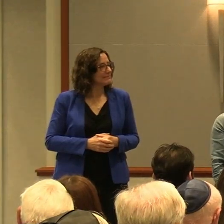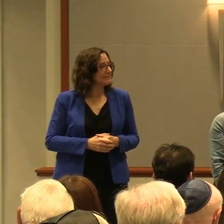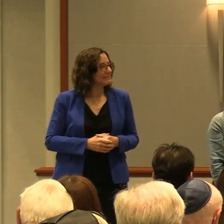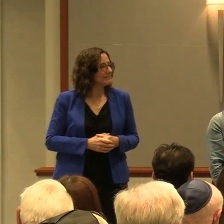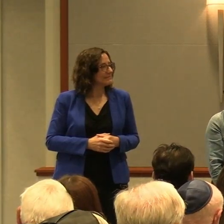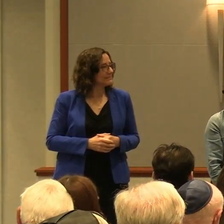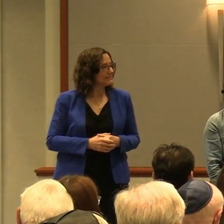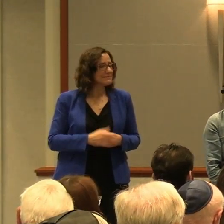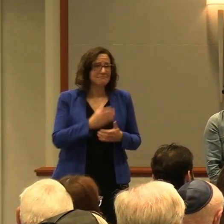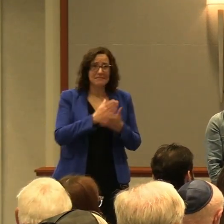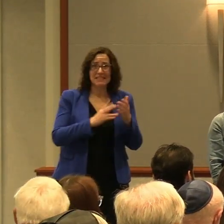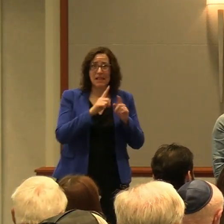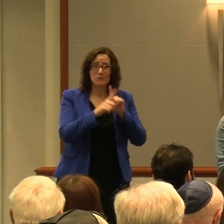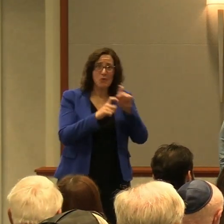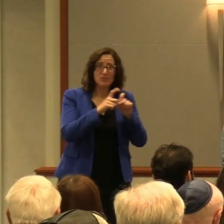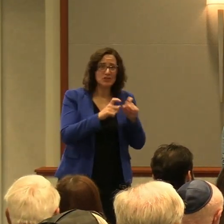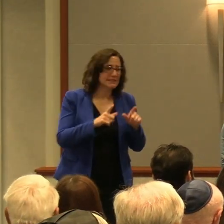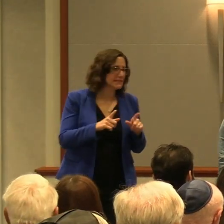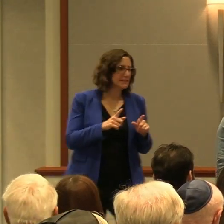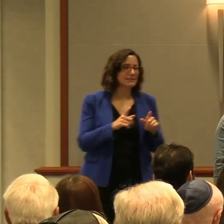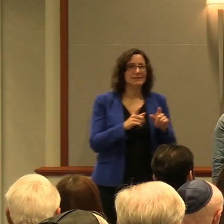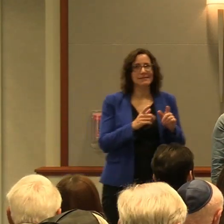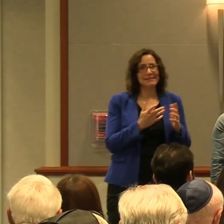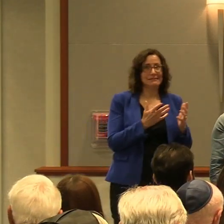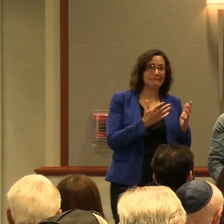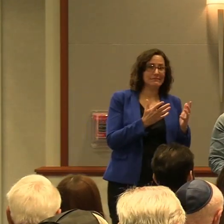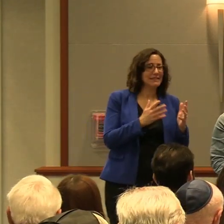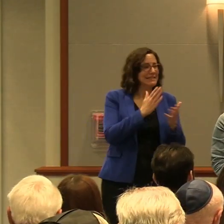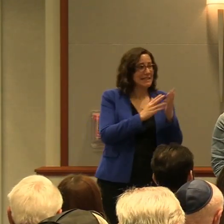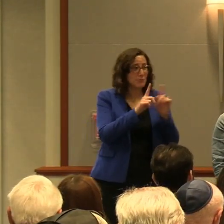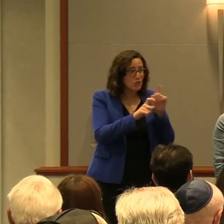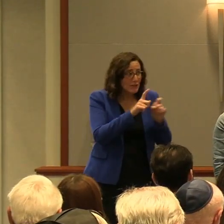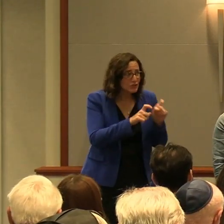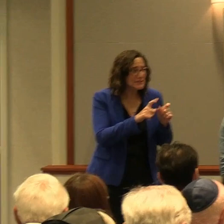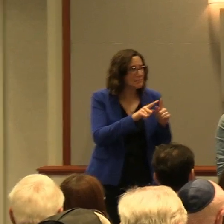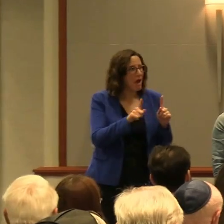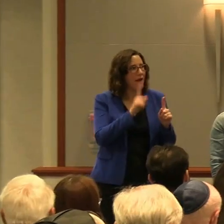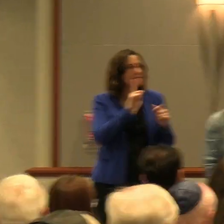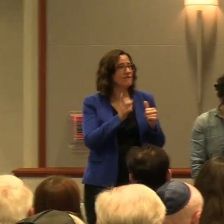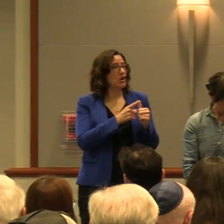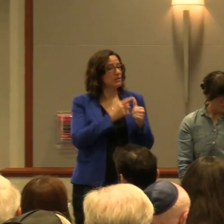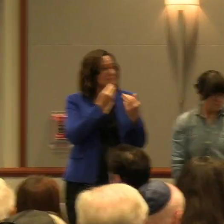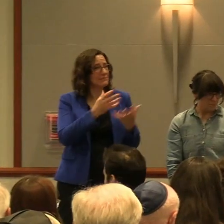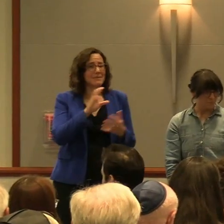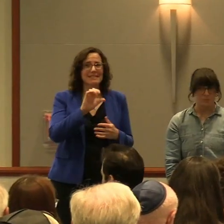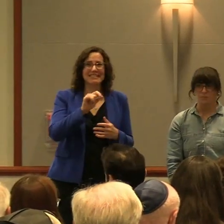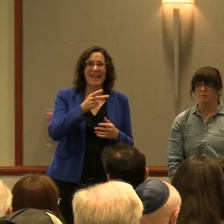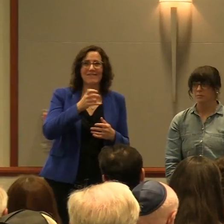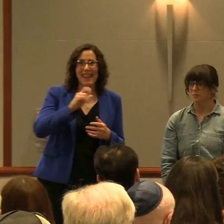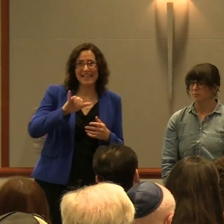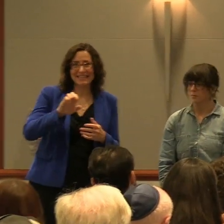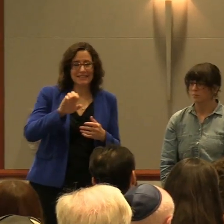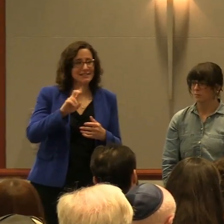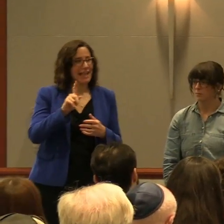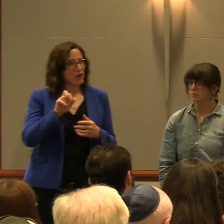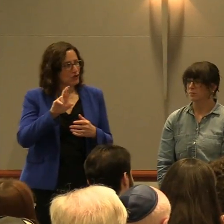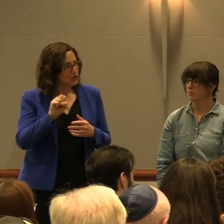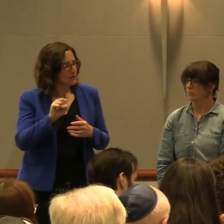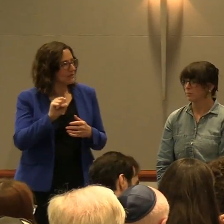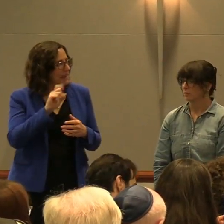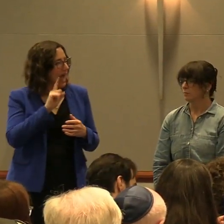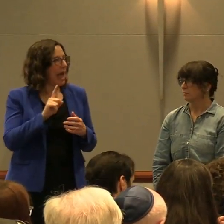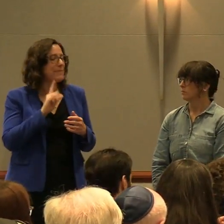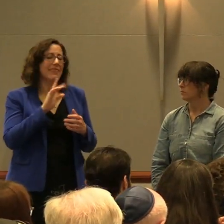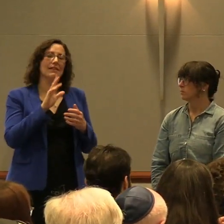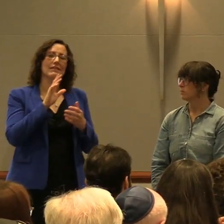We're going to get to some questions in a couple of minutes, but I first want to let everyone know I'm Stephanie Sanders Levy. I am the